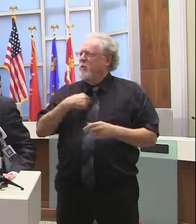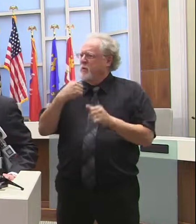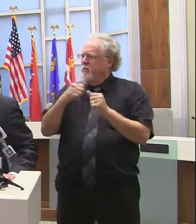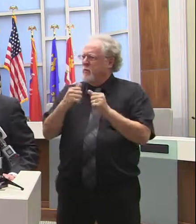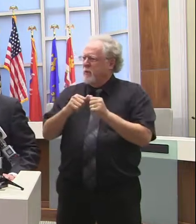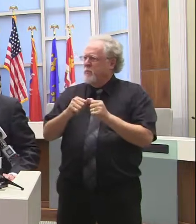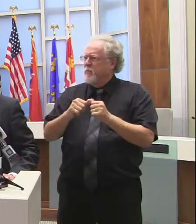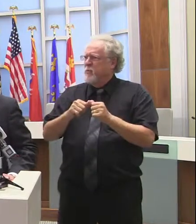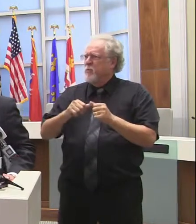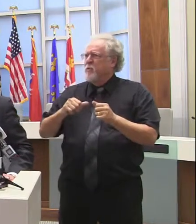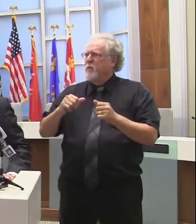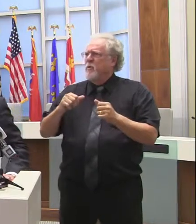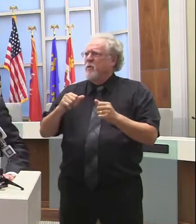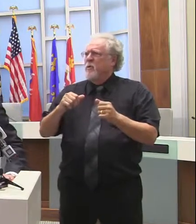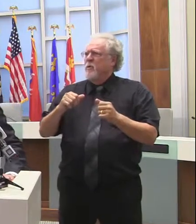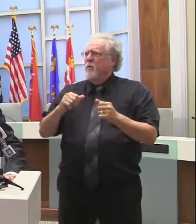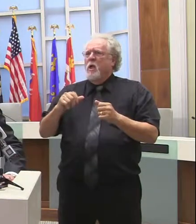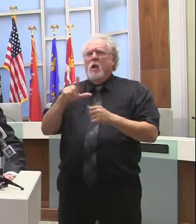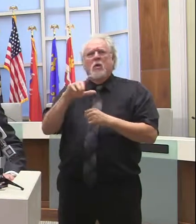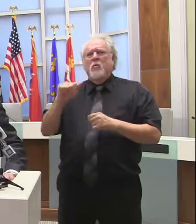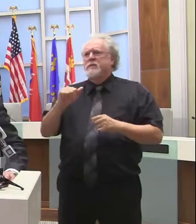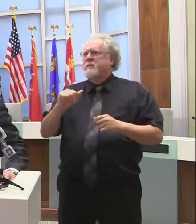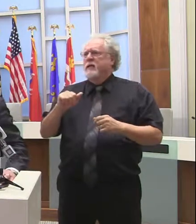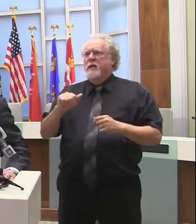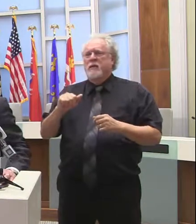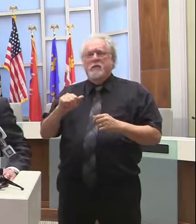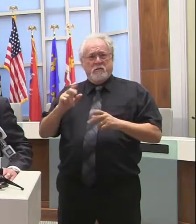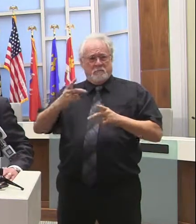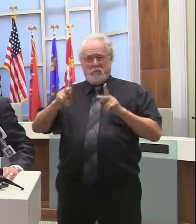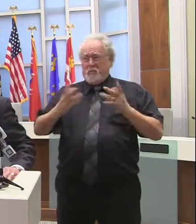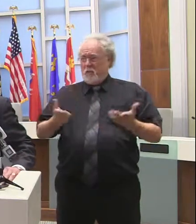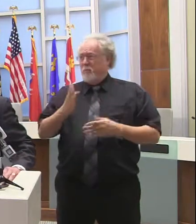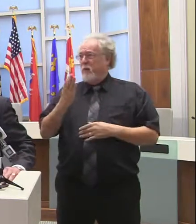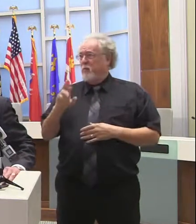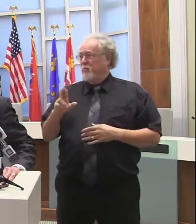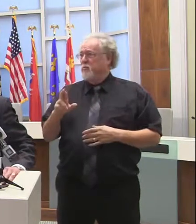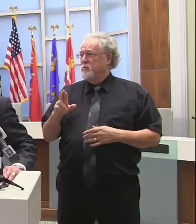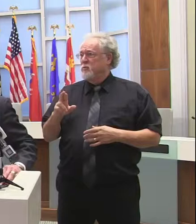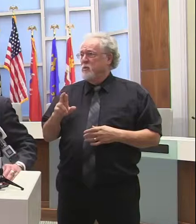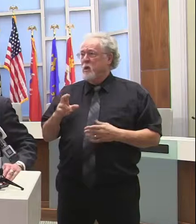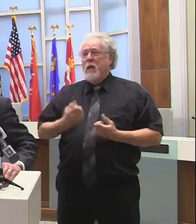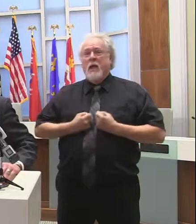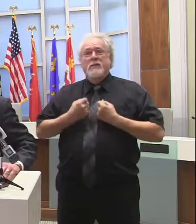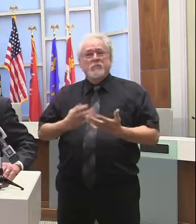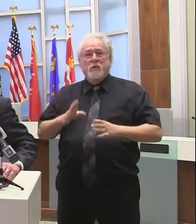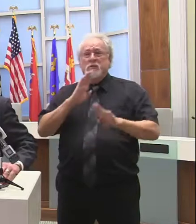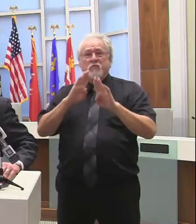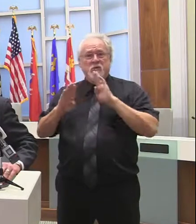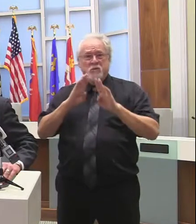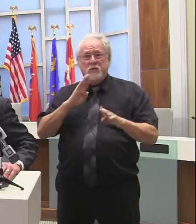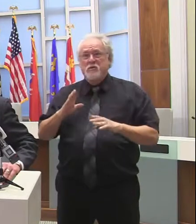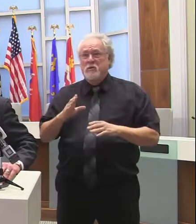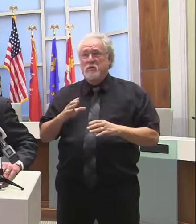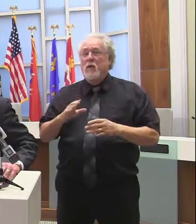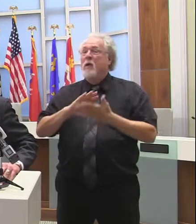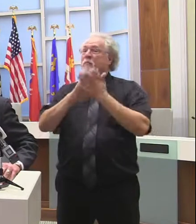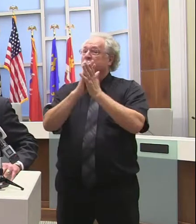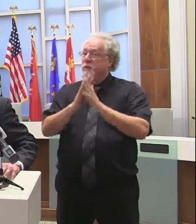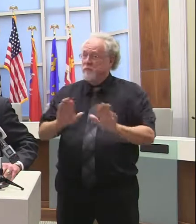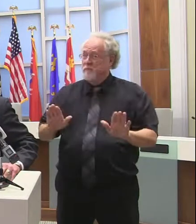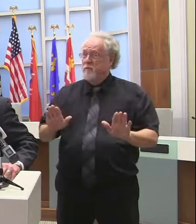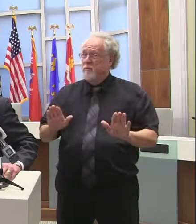remember, Louisianans and the folks here in Baton Rouge expressed their frustrations peacefully,